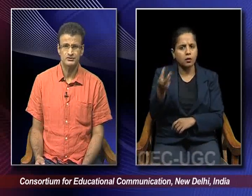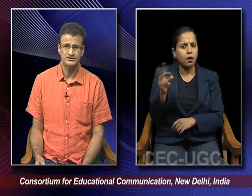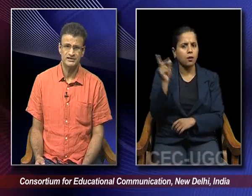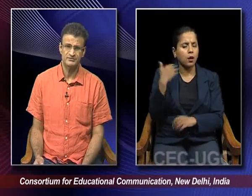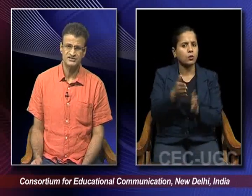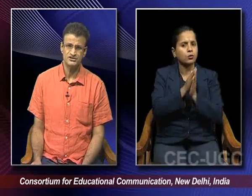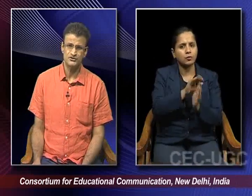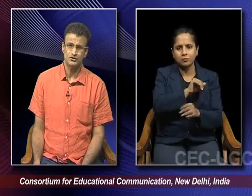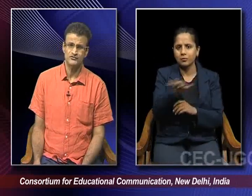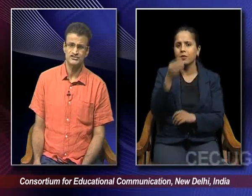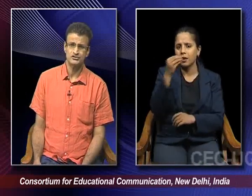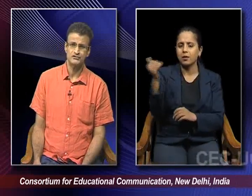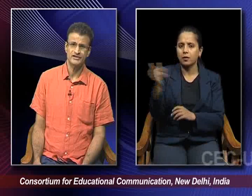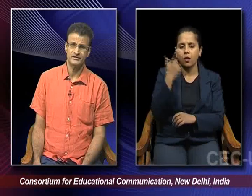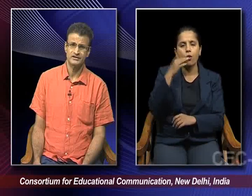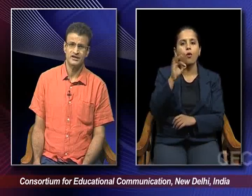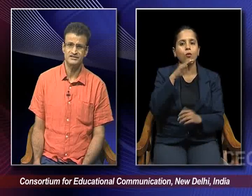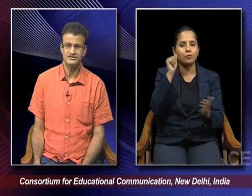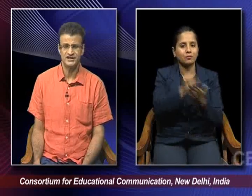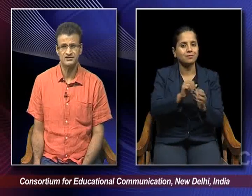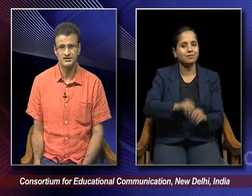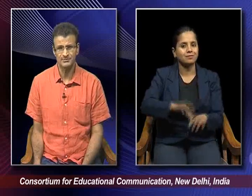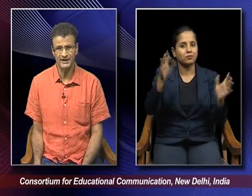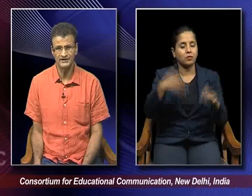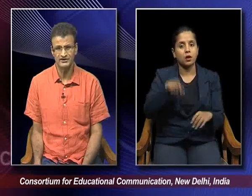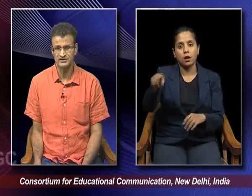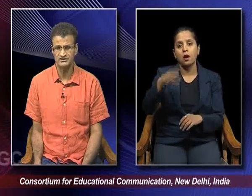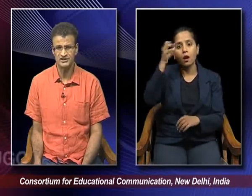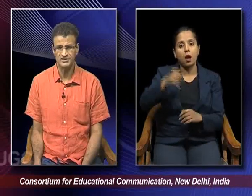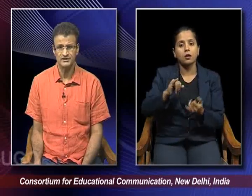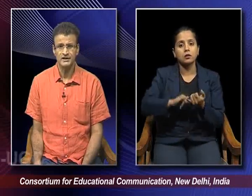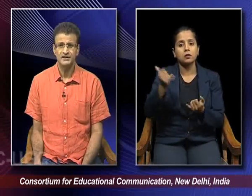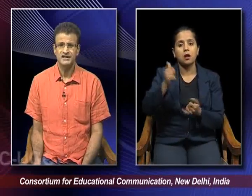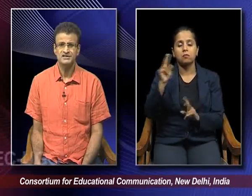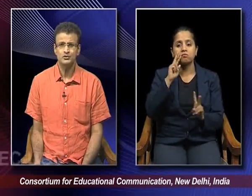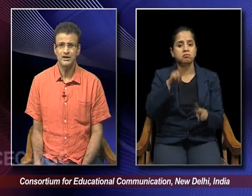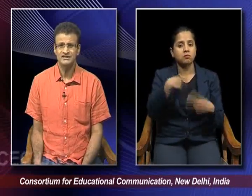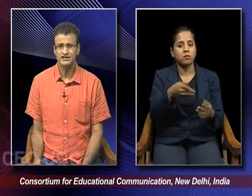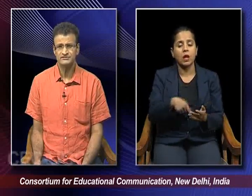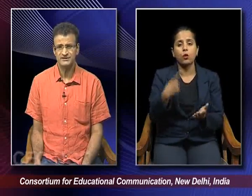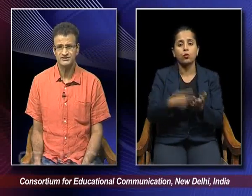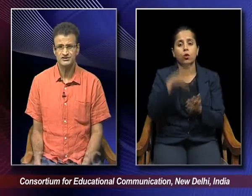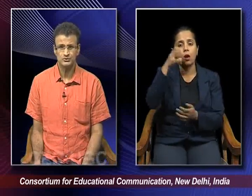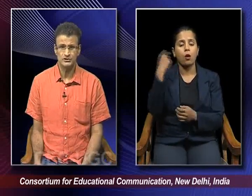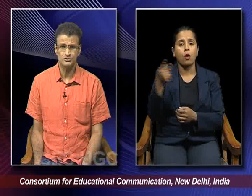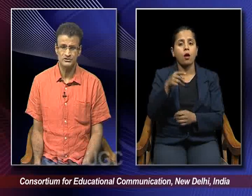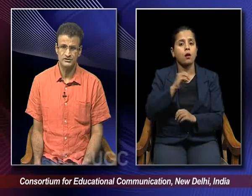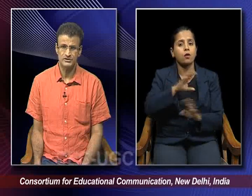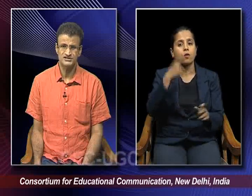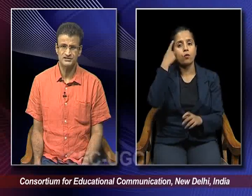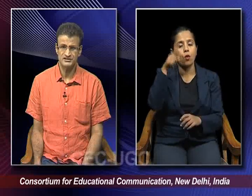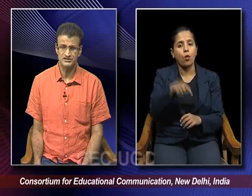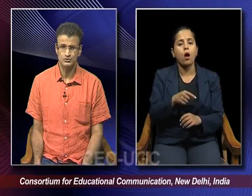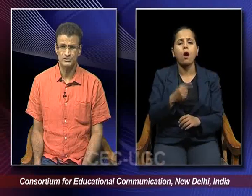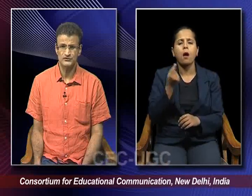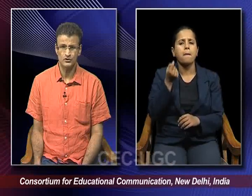requested to send a message for the official souvenir, and Gandhi's secretary replied very tersely, as a rule Gandhi gives messages only on rare